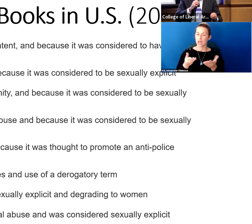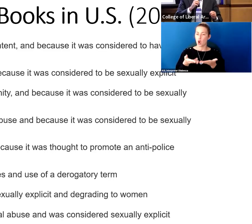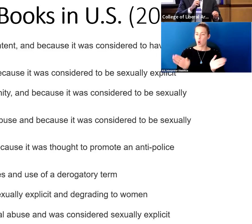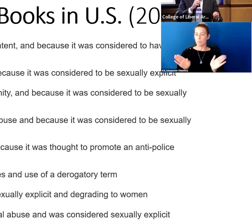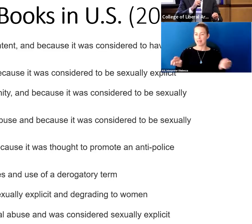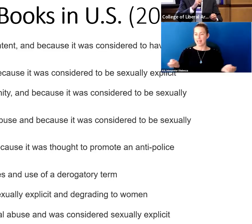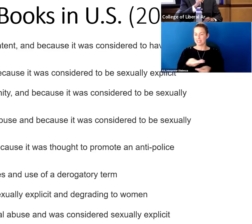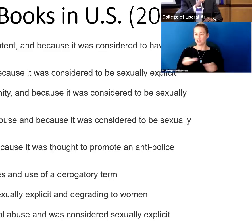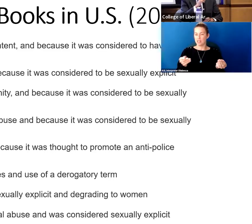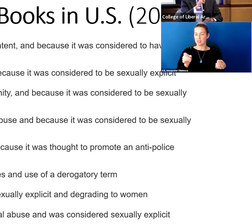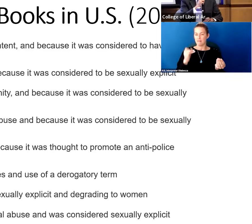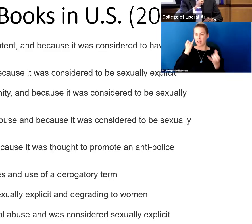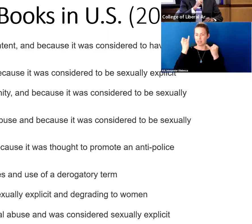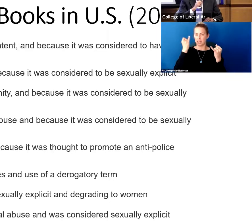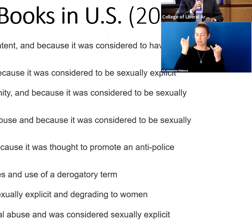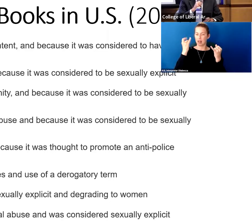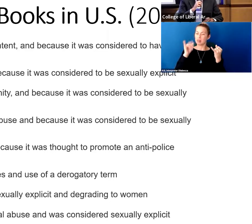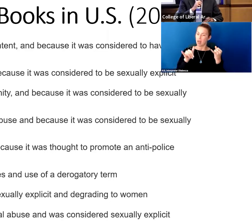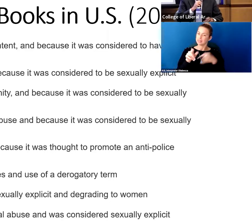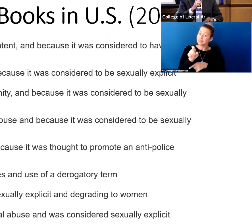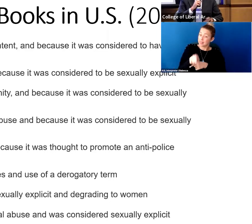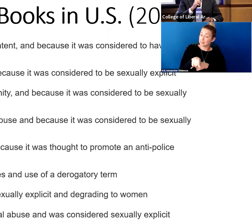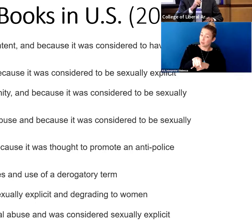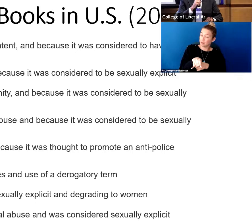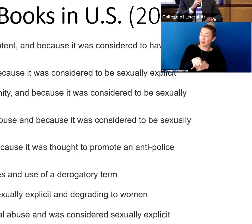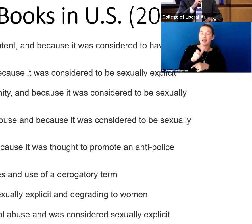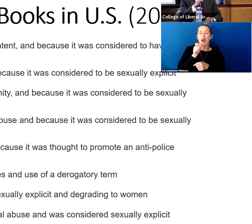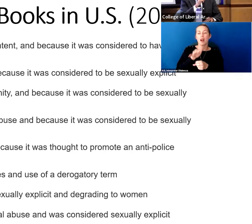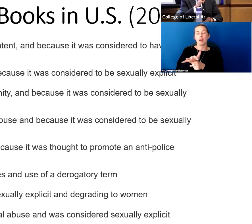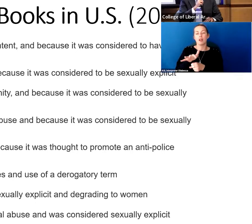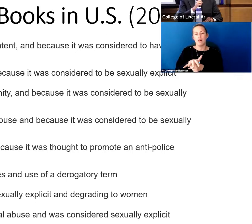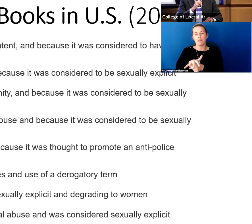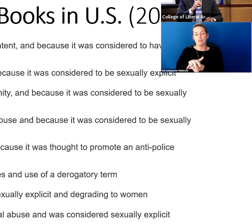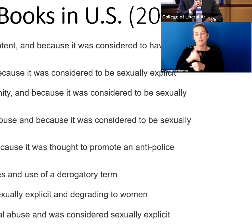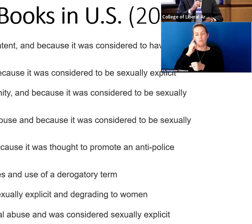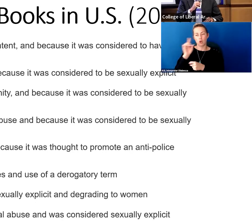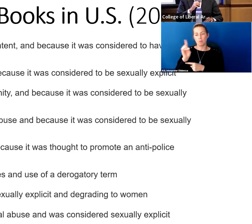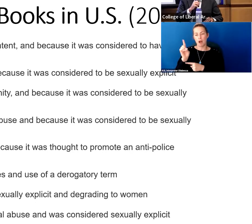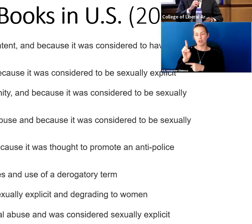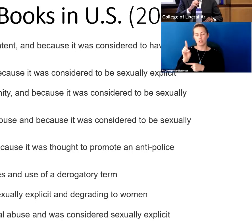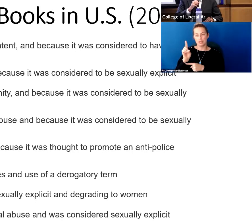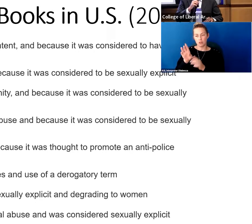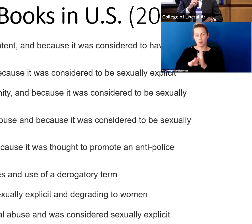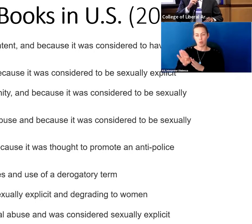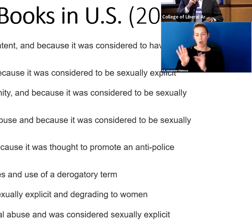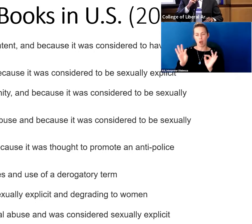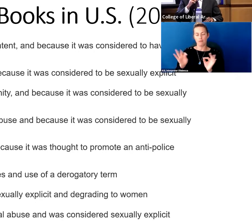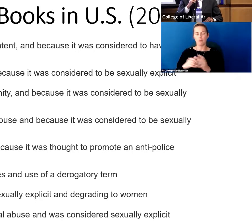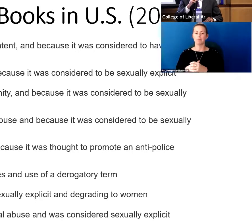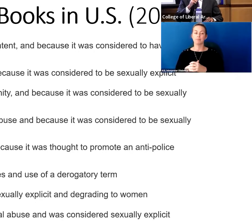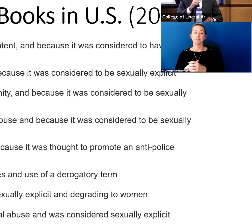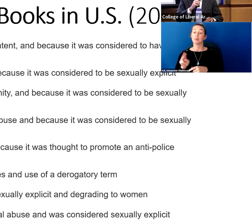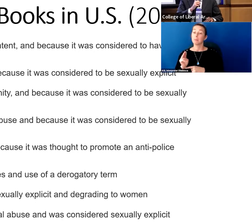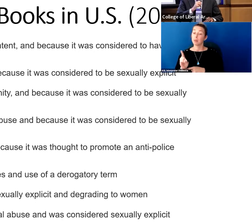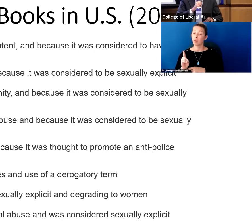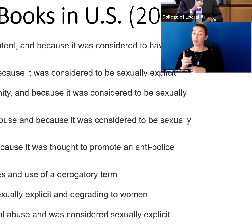ideas is necessary, but not sufficient for a vibrant democracy. In Maryland at the moment, much of the political discussion